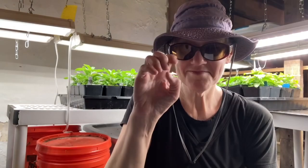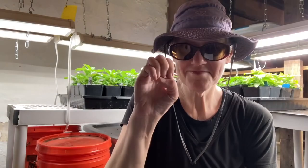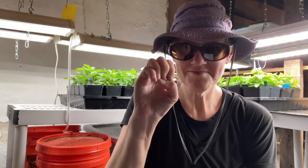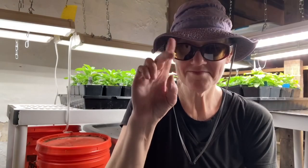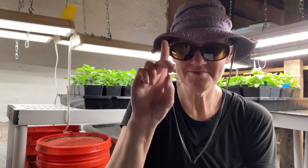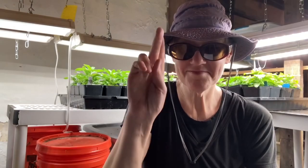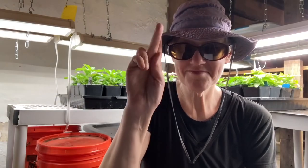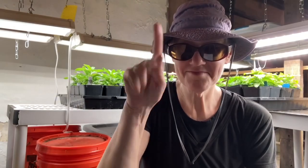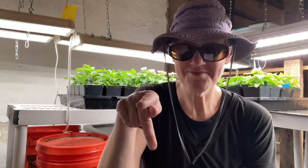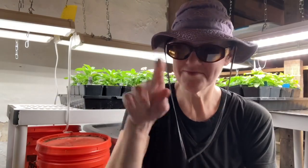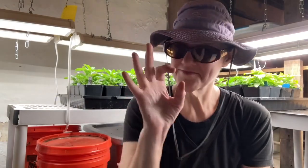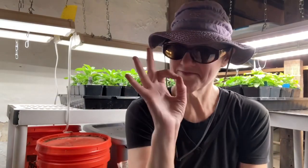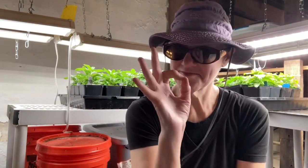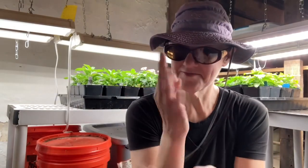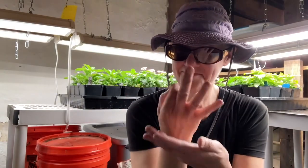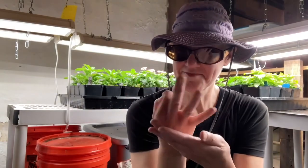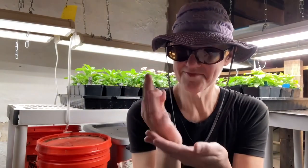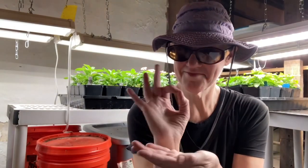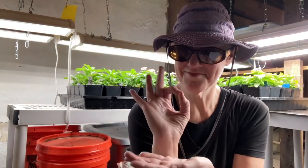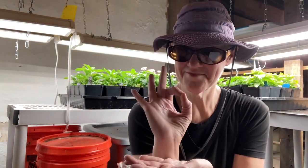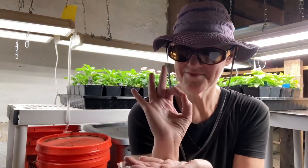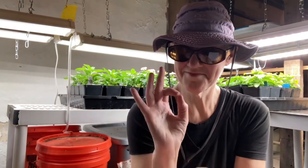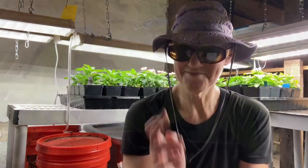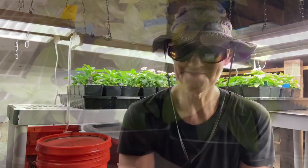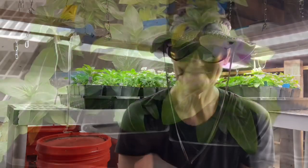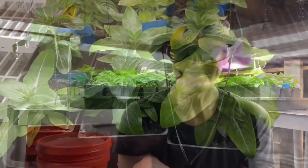They were potted up 9 weeks ago.